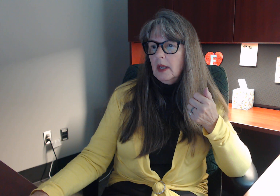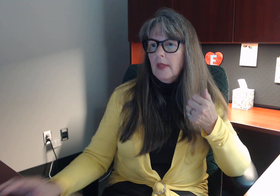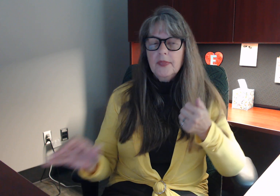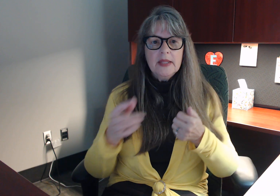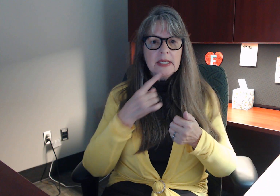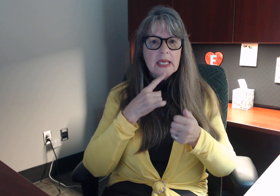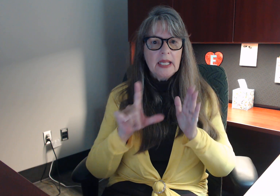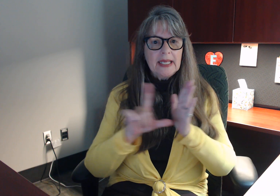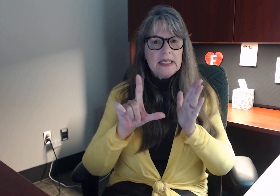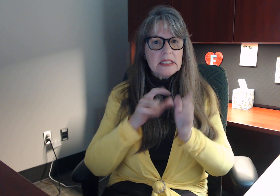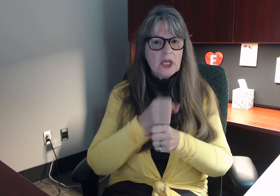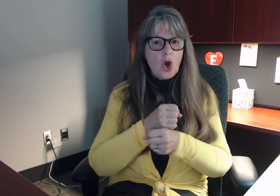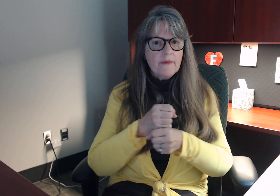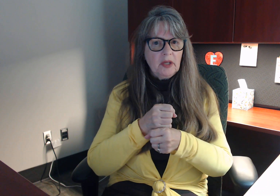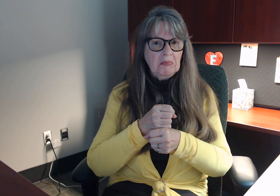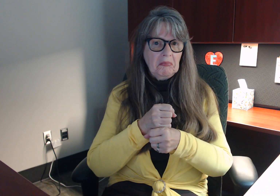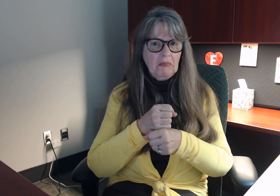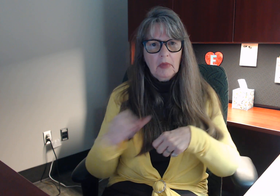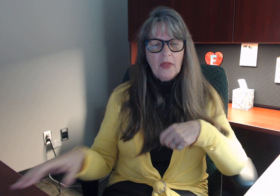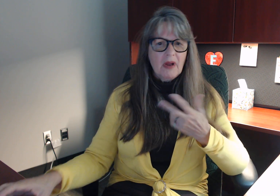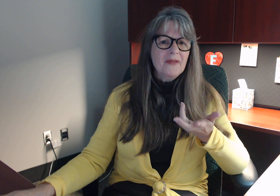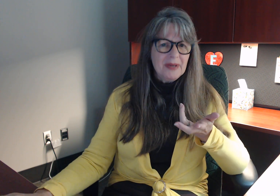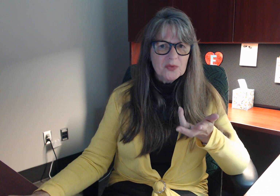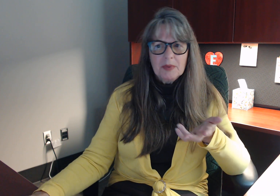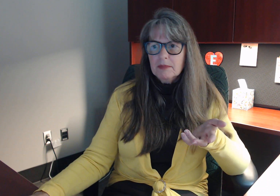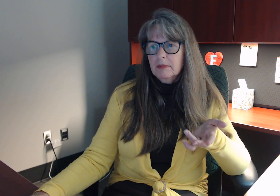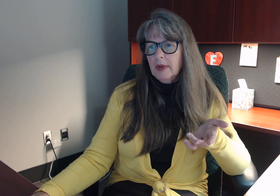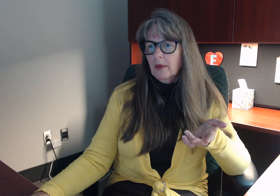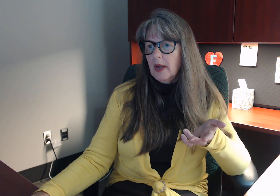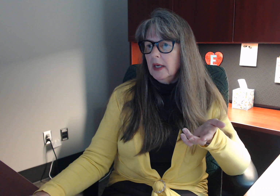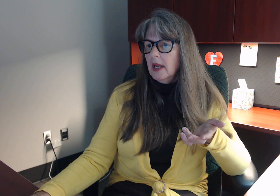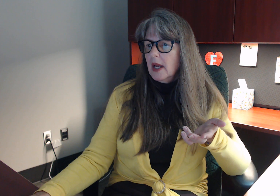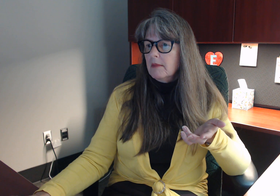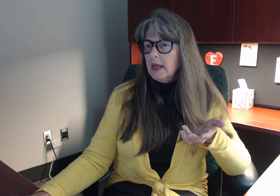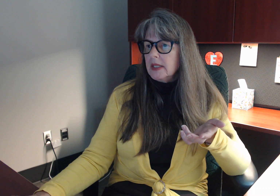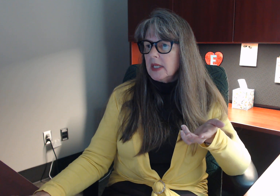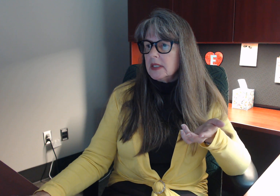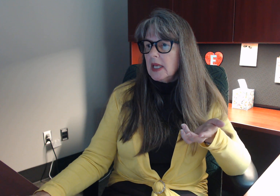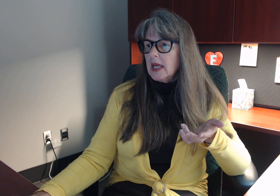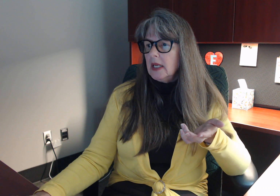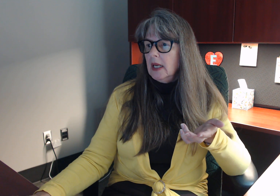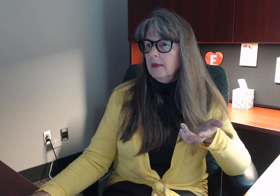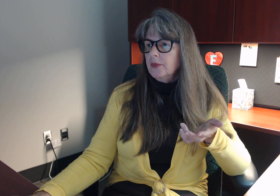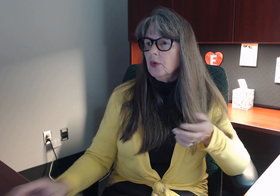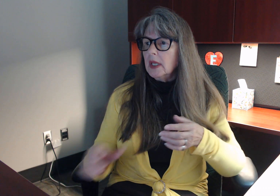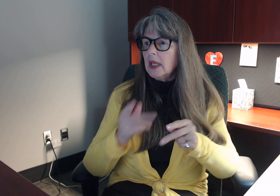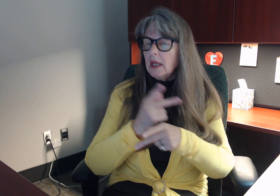and then they said like instant coffee. I thought coffee beans would be better, right? But it says that you can keep it